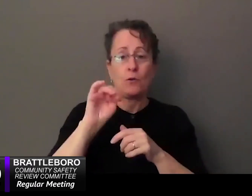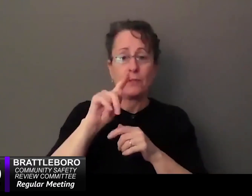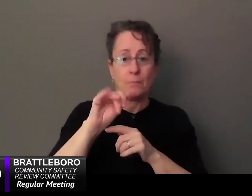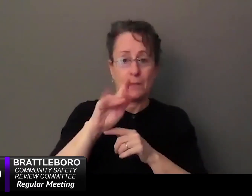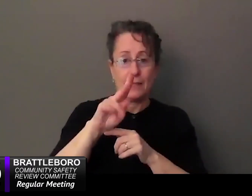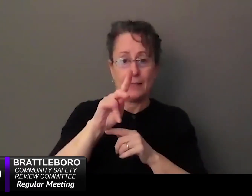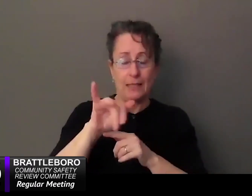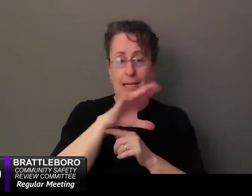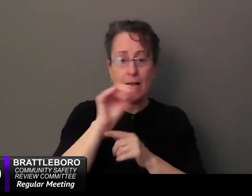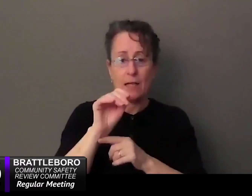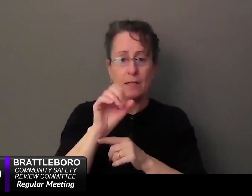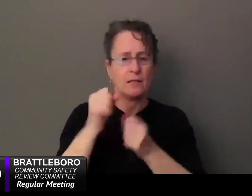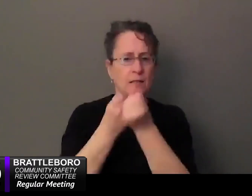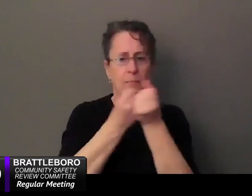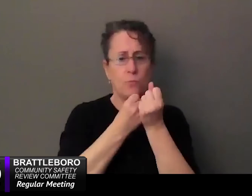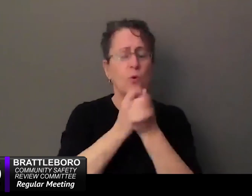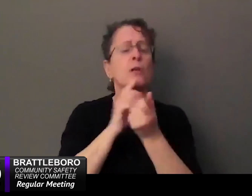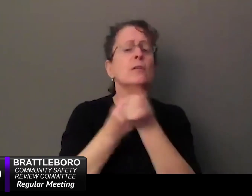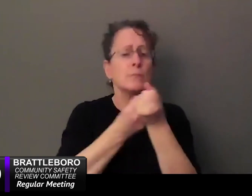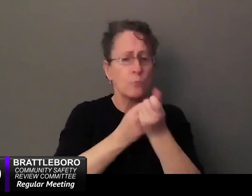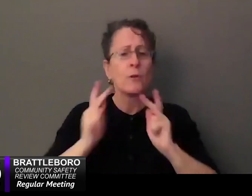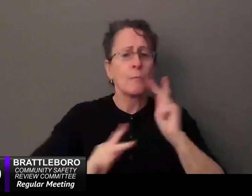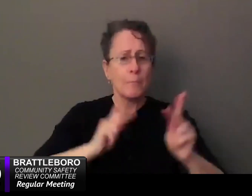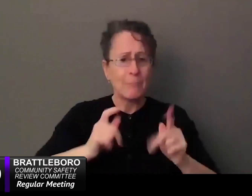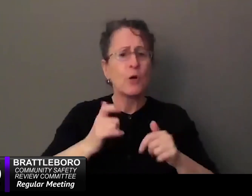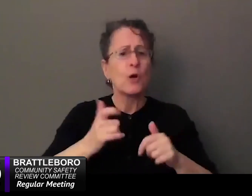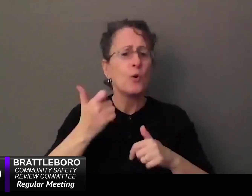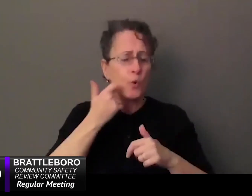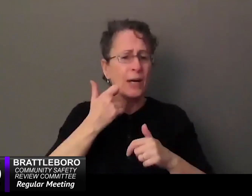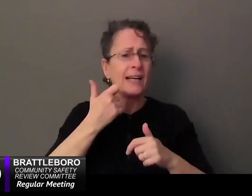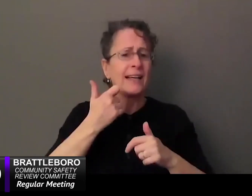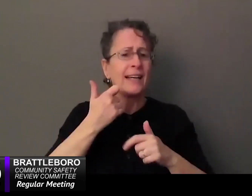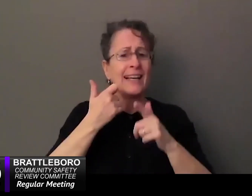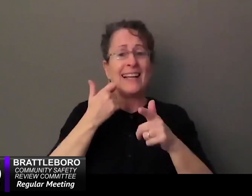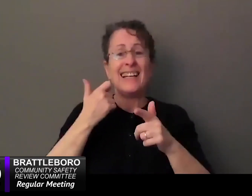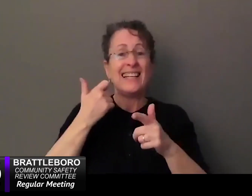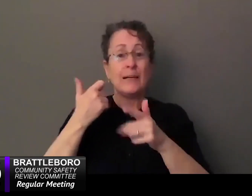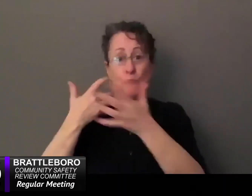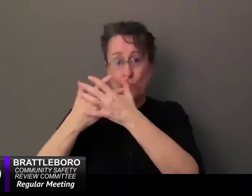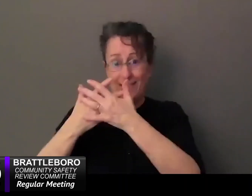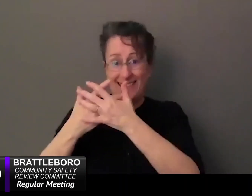are working to establish a new life outside of prison.